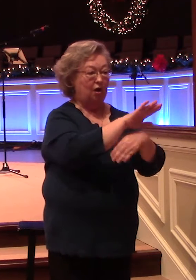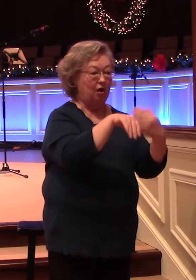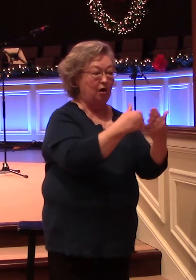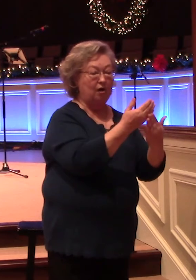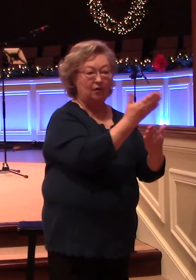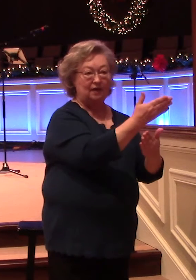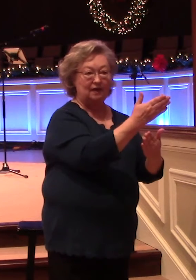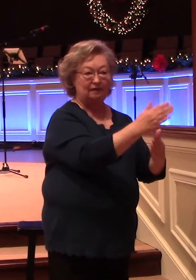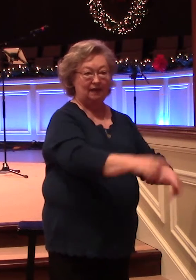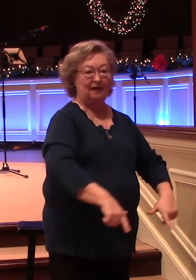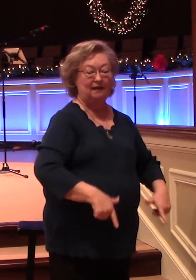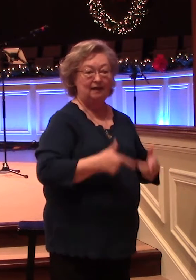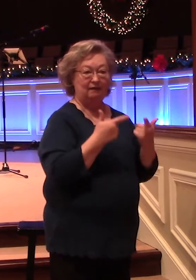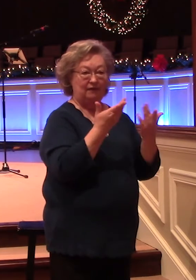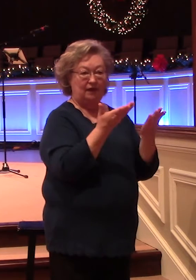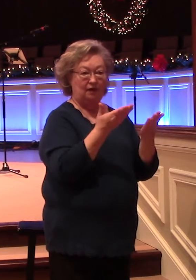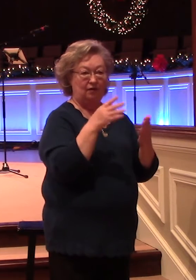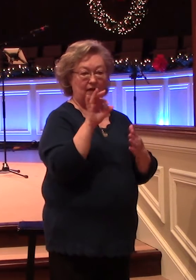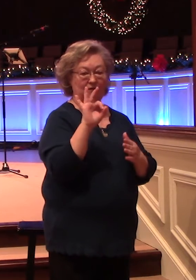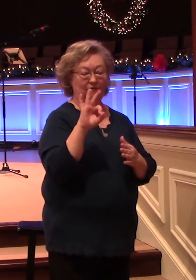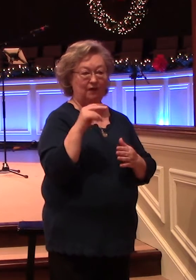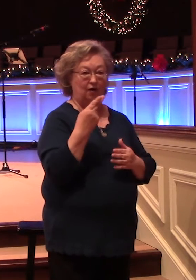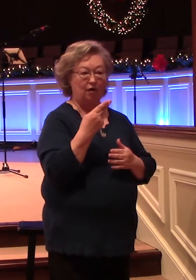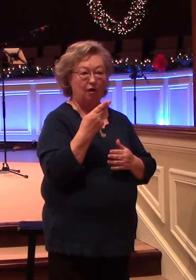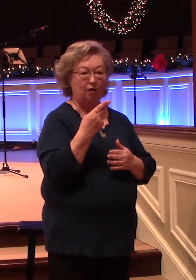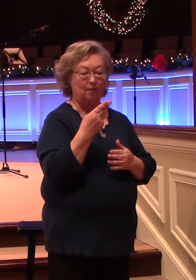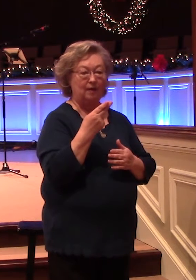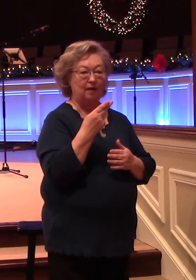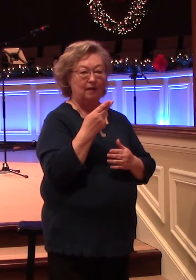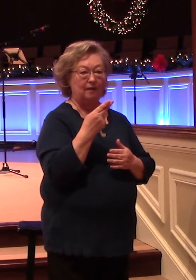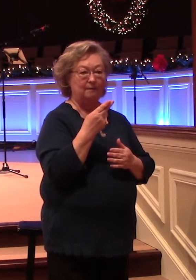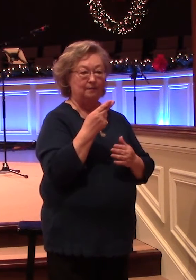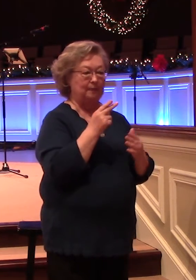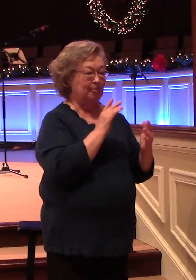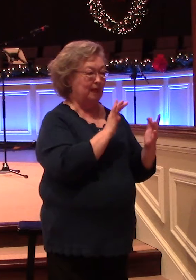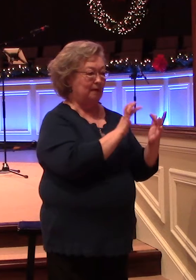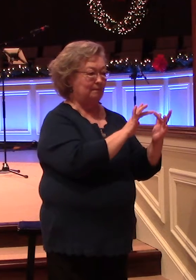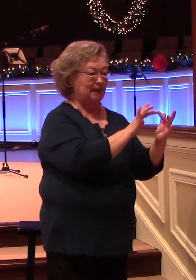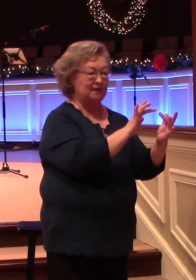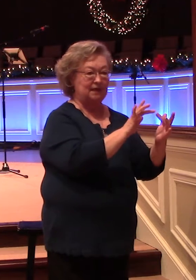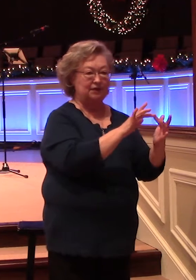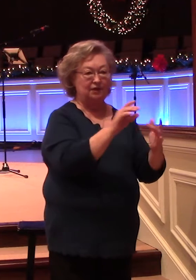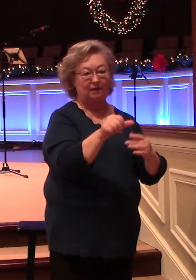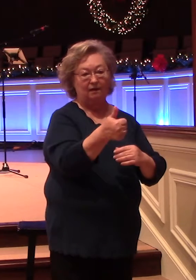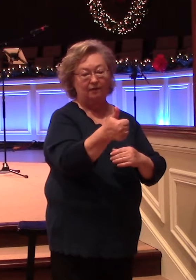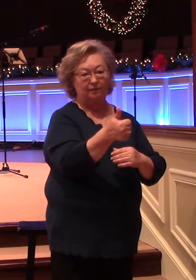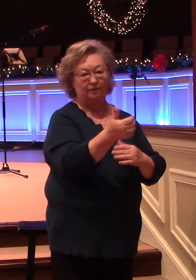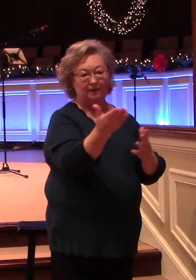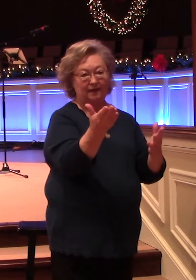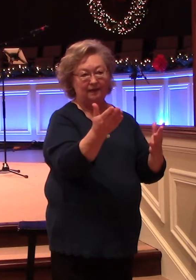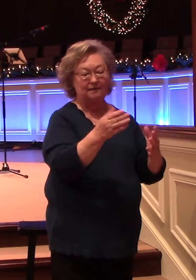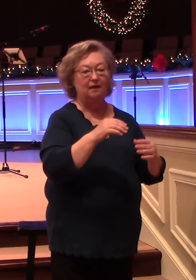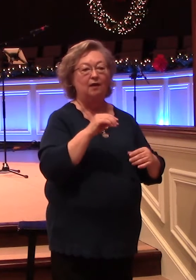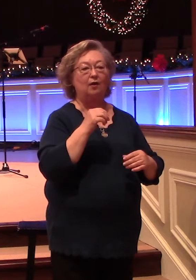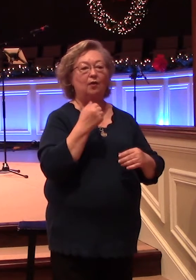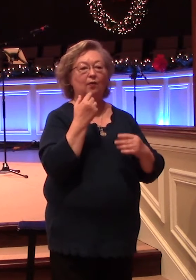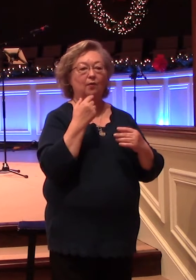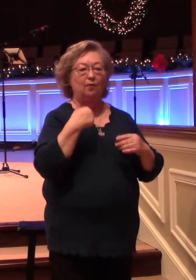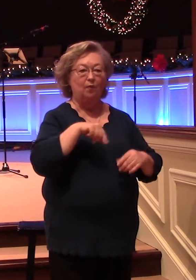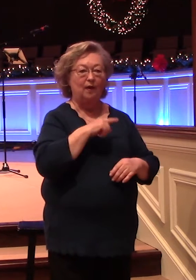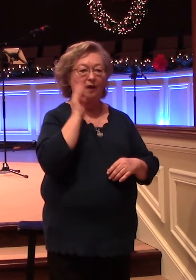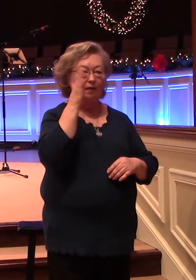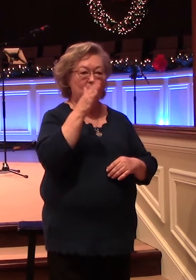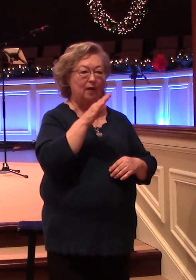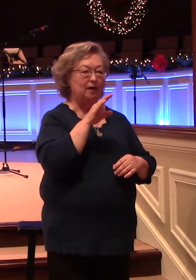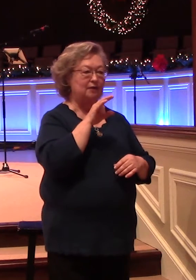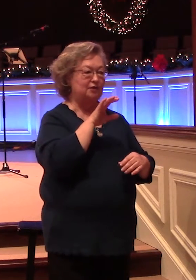relevant. I think we're going to reach Fairhope by loving one another as we've never known it before. And